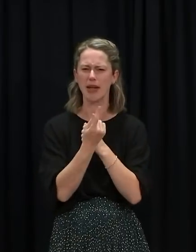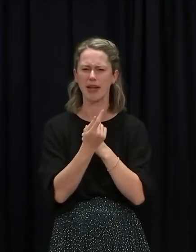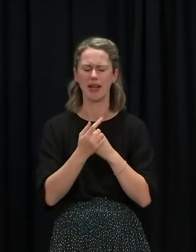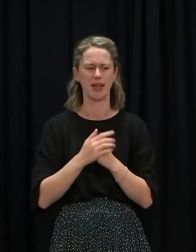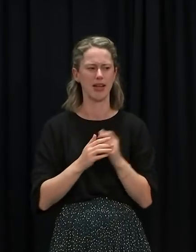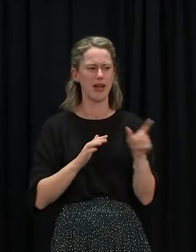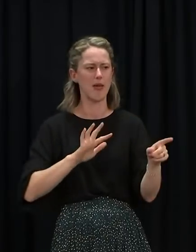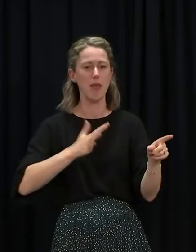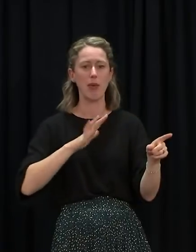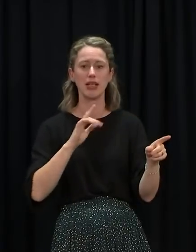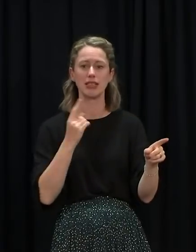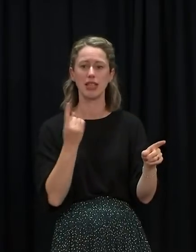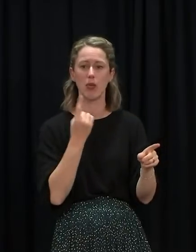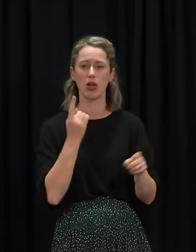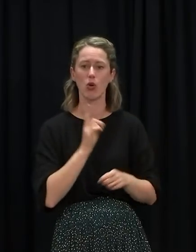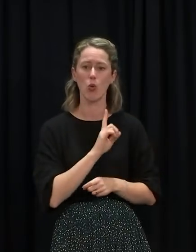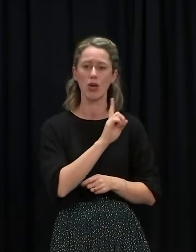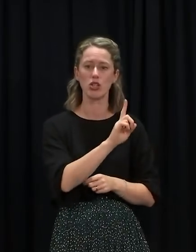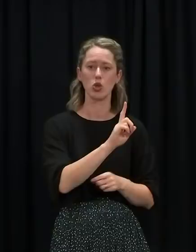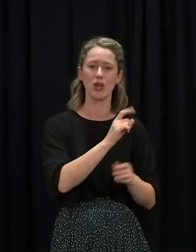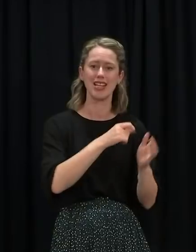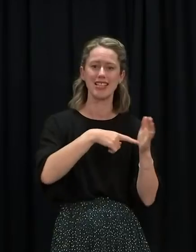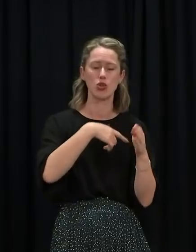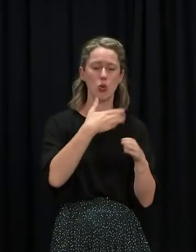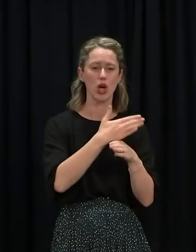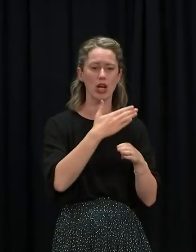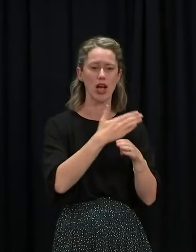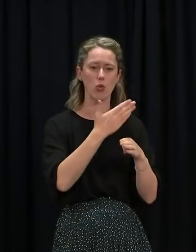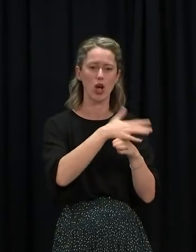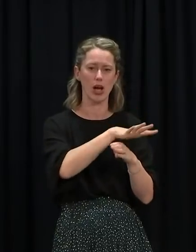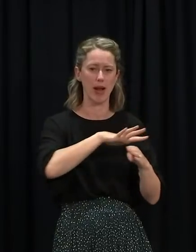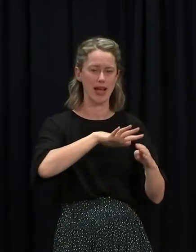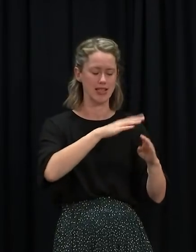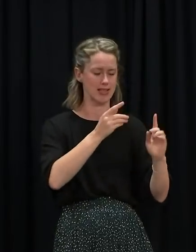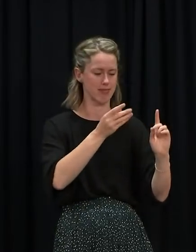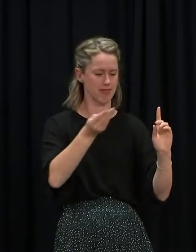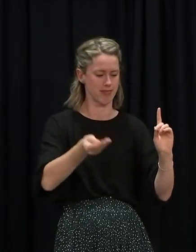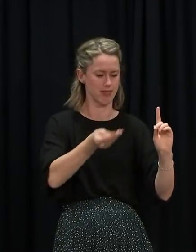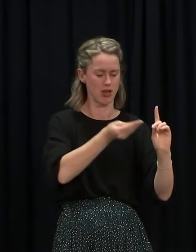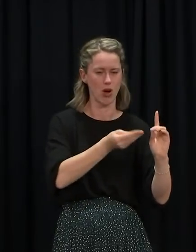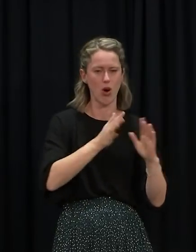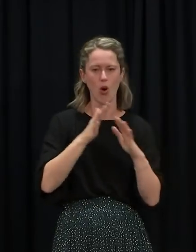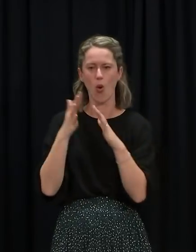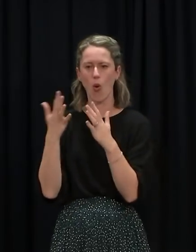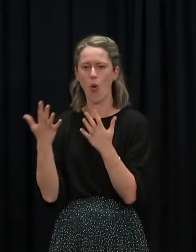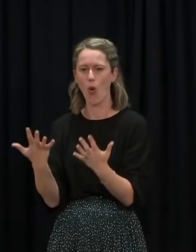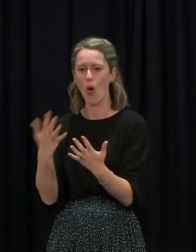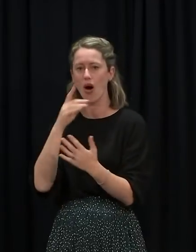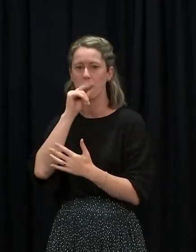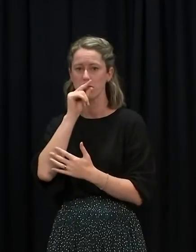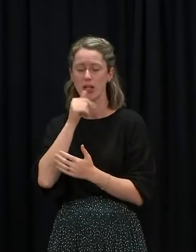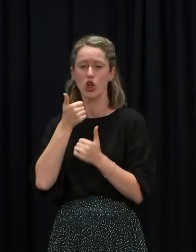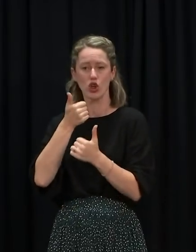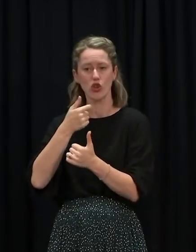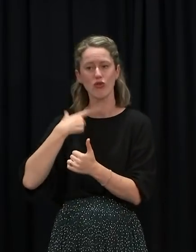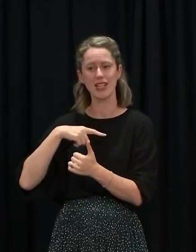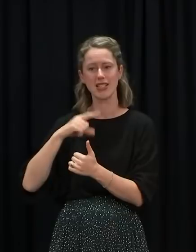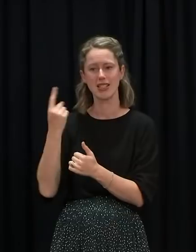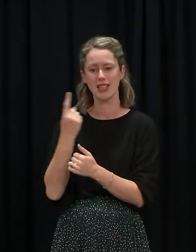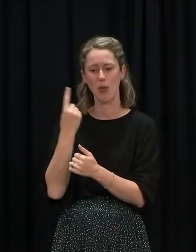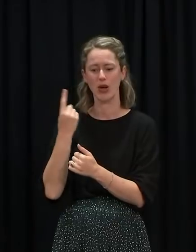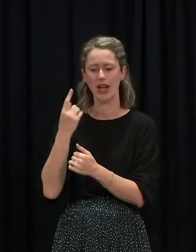from where someone might have been an essential worker, so it could be in a workplace, or it could be that there's a legitimate reason that someone's